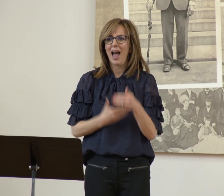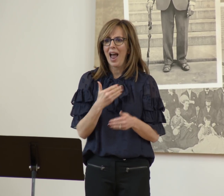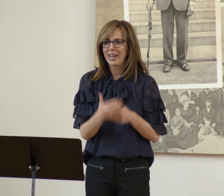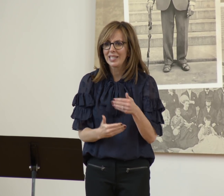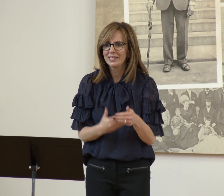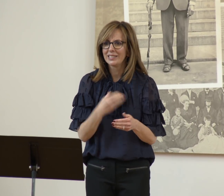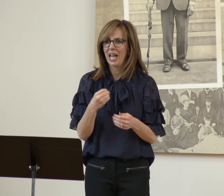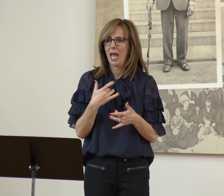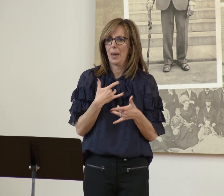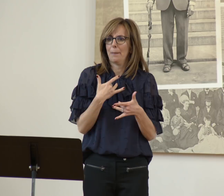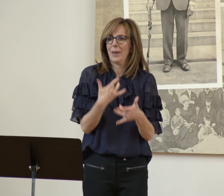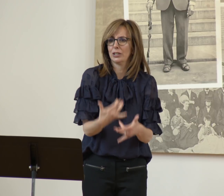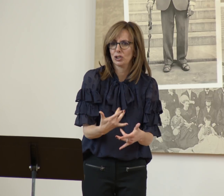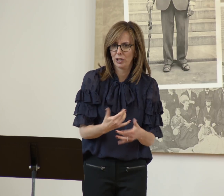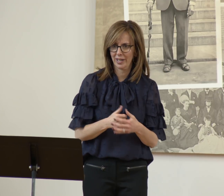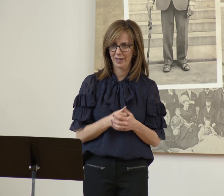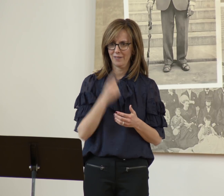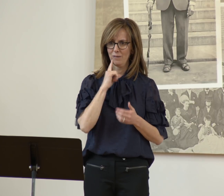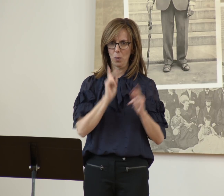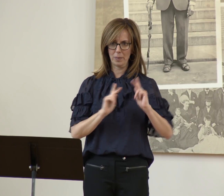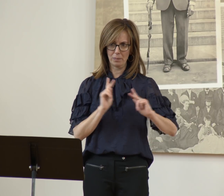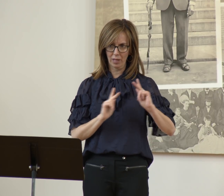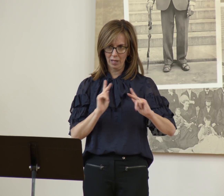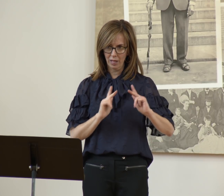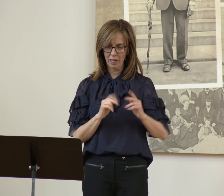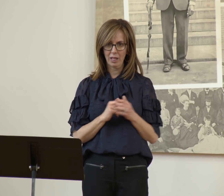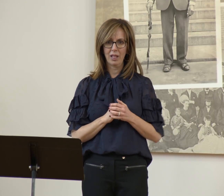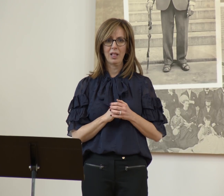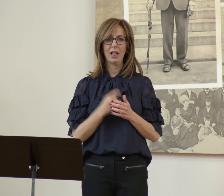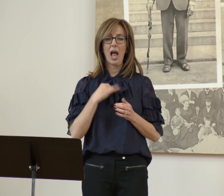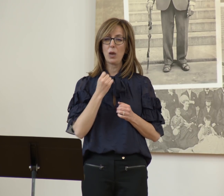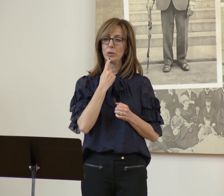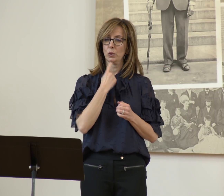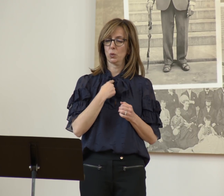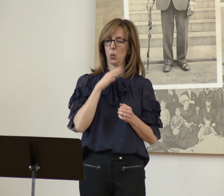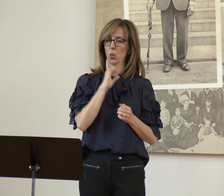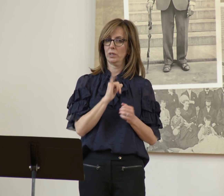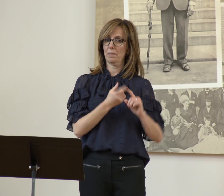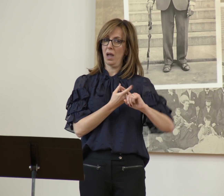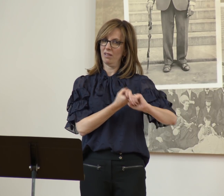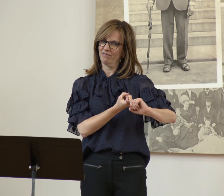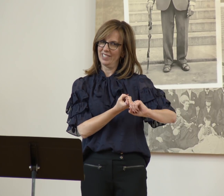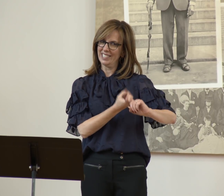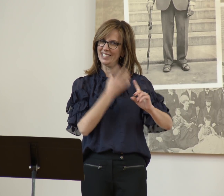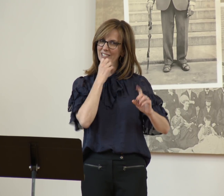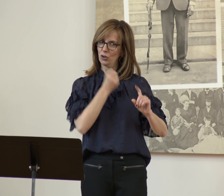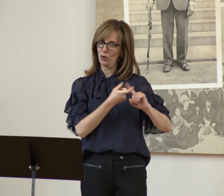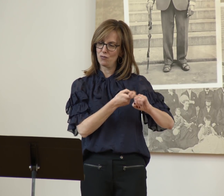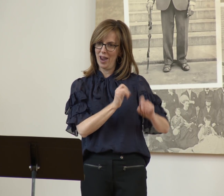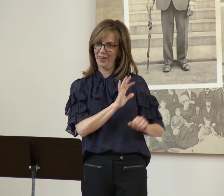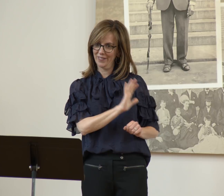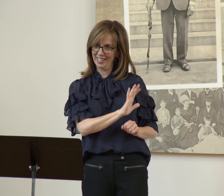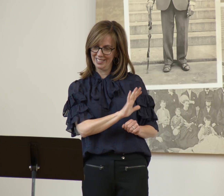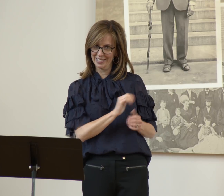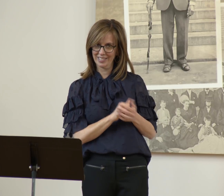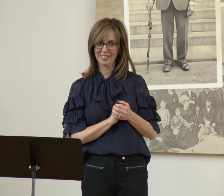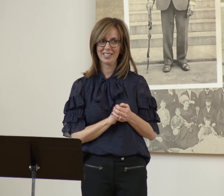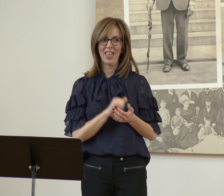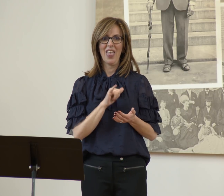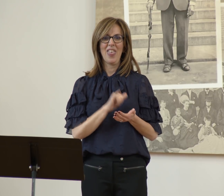He was known for his kindness and compassion for people. I was told by